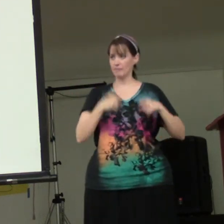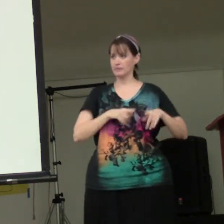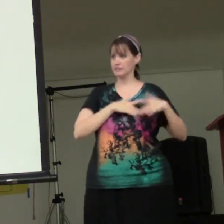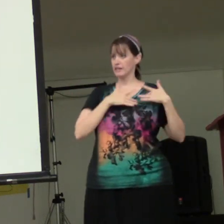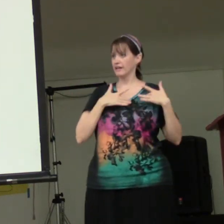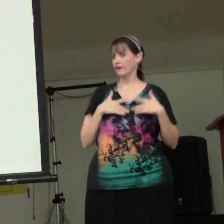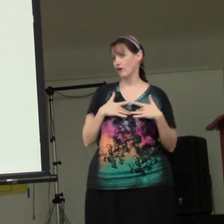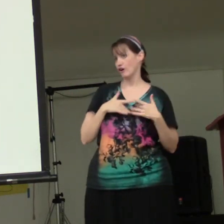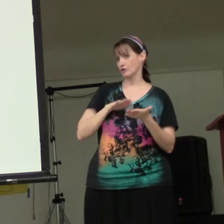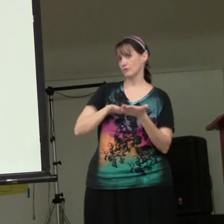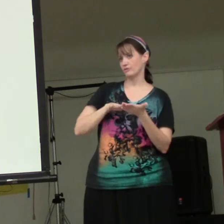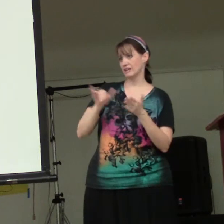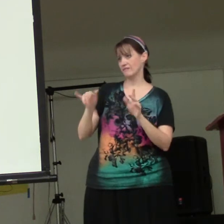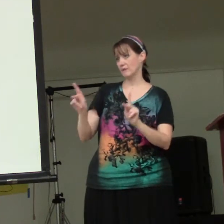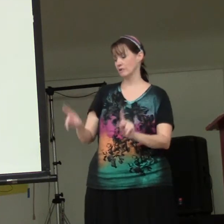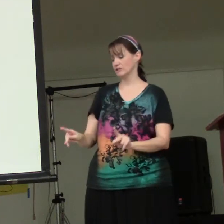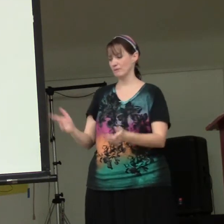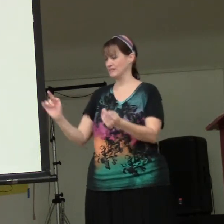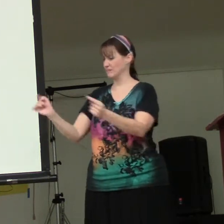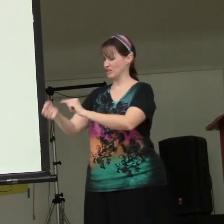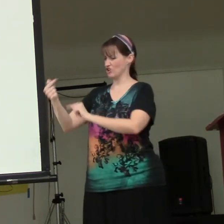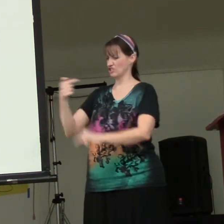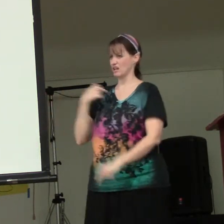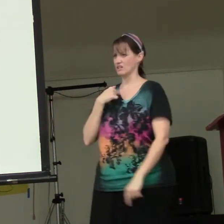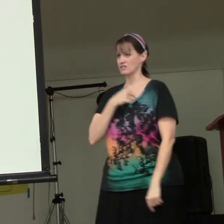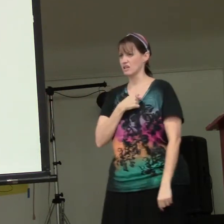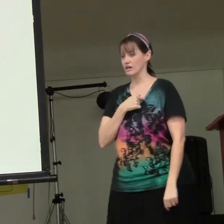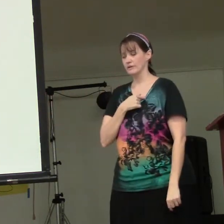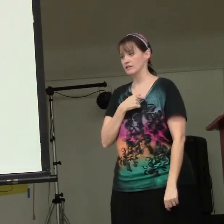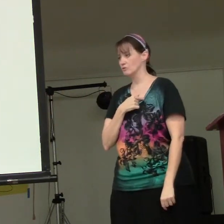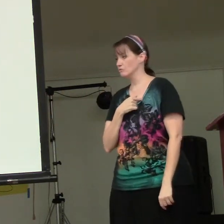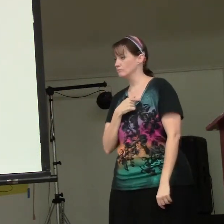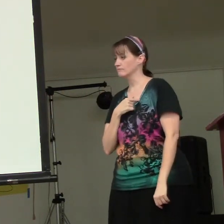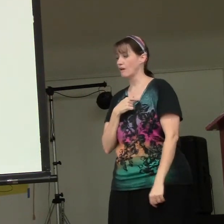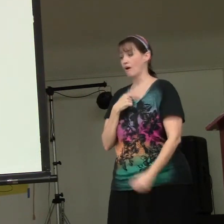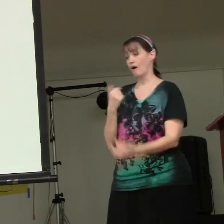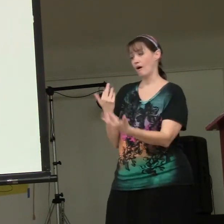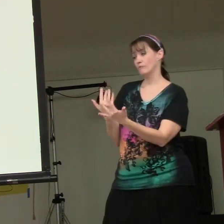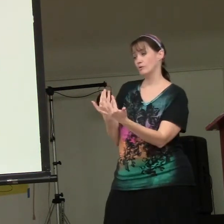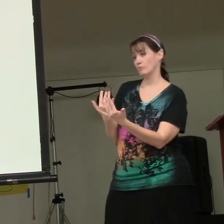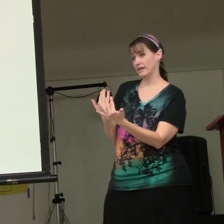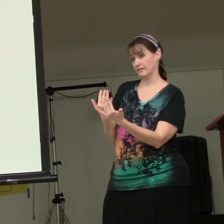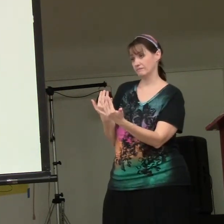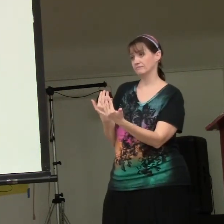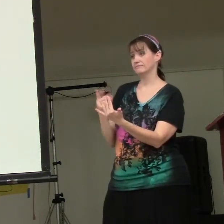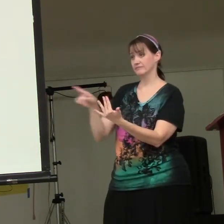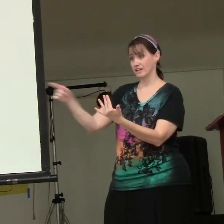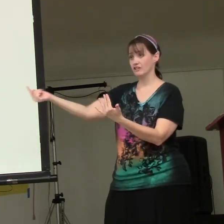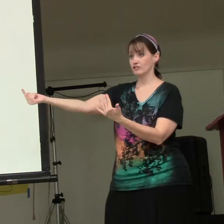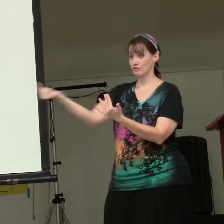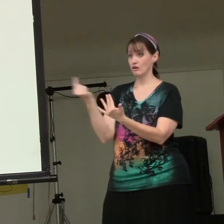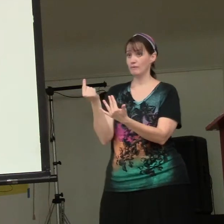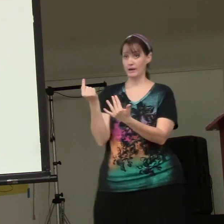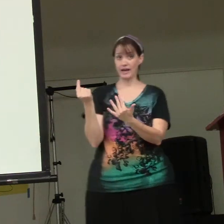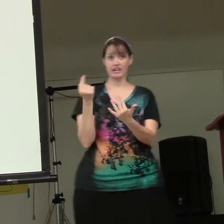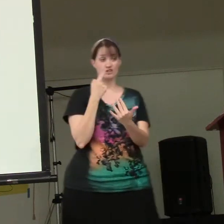happens in our heart. Do we forgive that person? Maybe somebody hurts us. I'm going to wait for you to come back and you